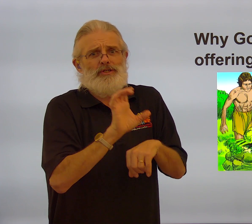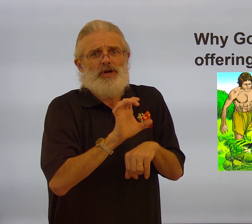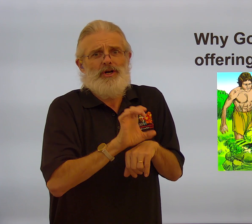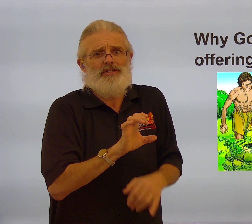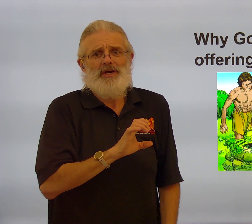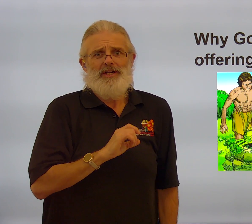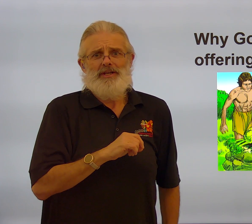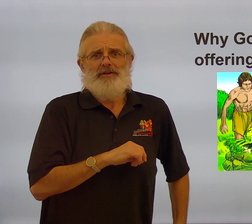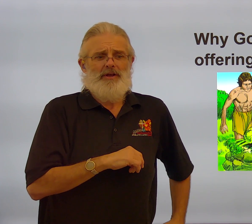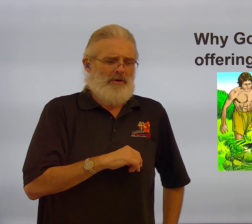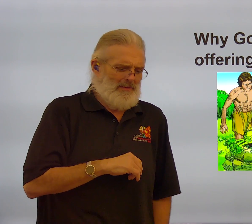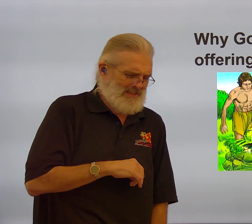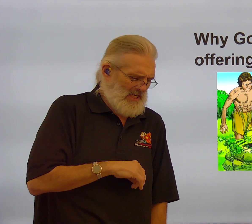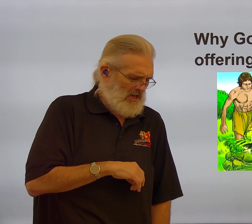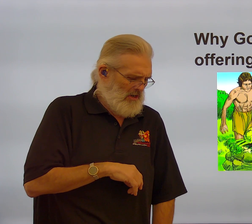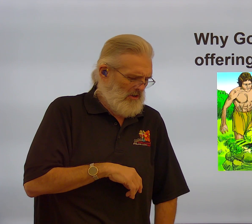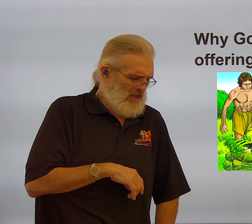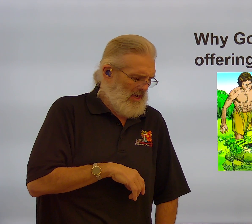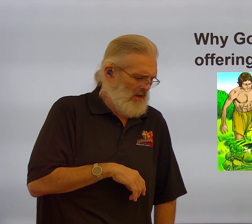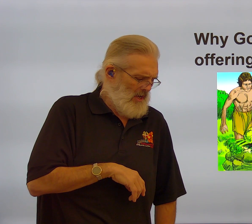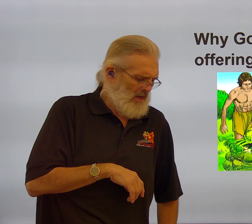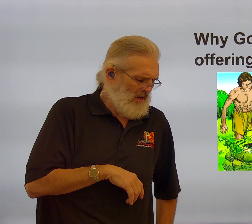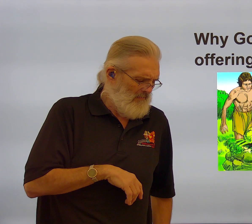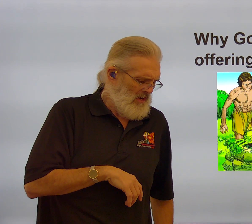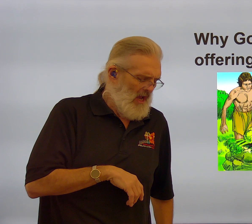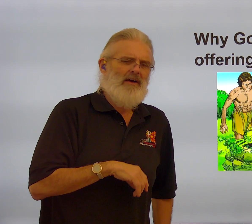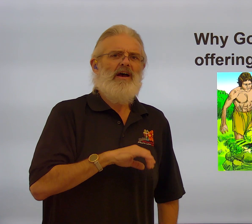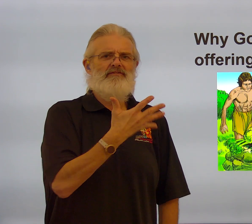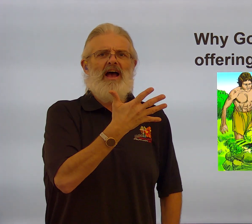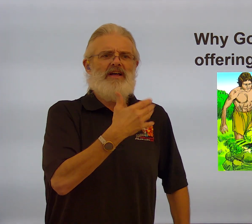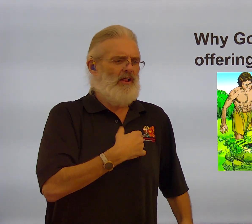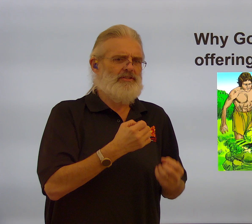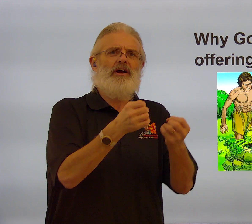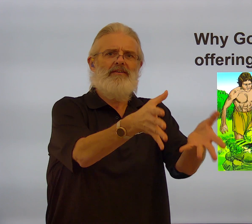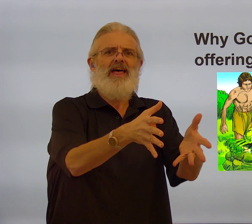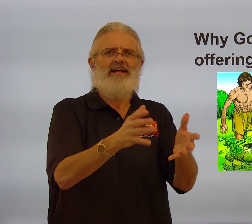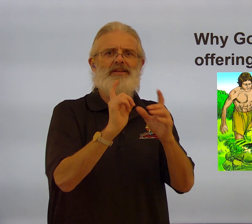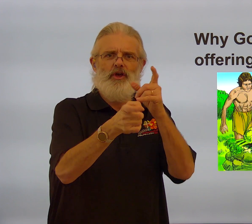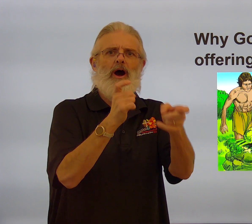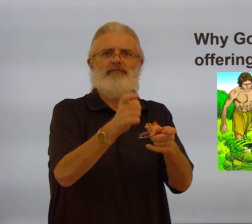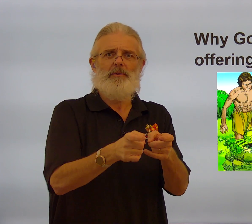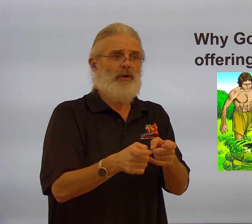church, well, let me see here. Oh, yeah. I have $5. I'll give that to the offering plate.